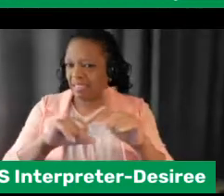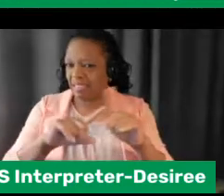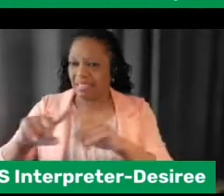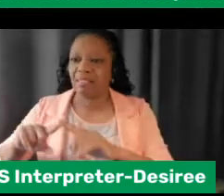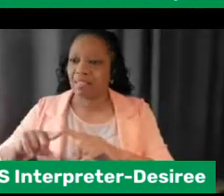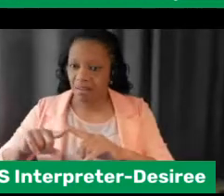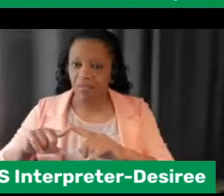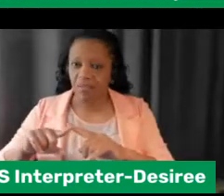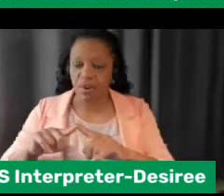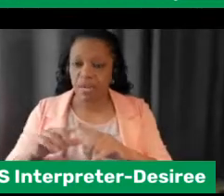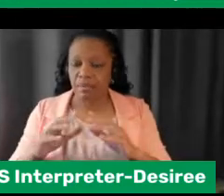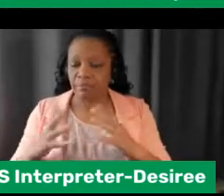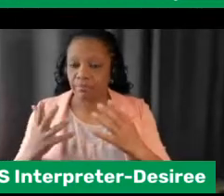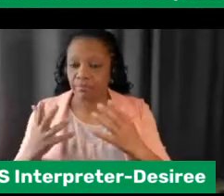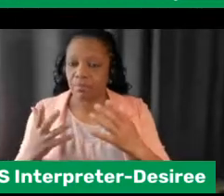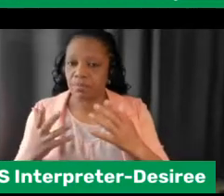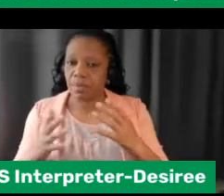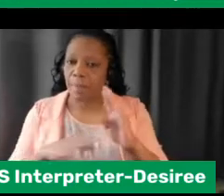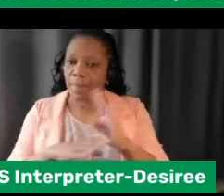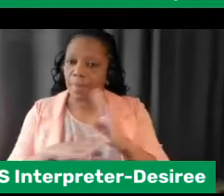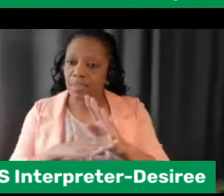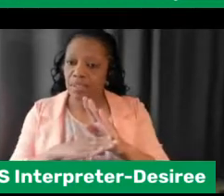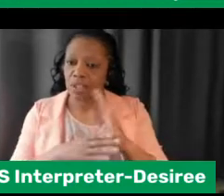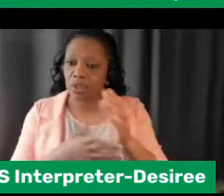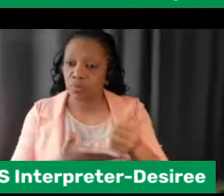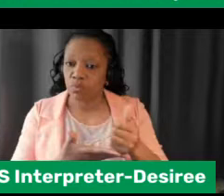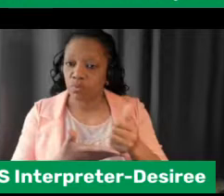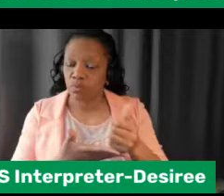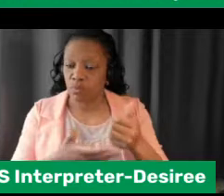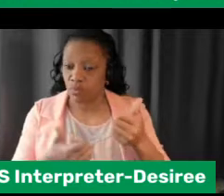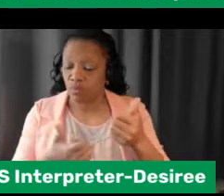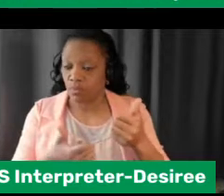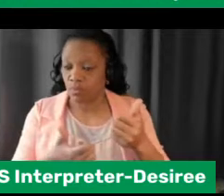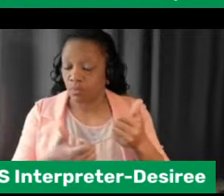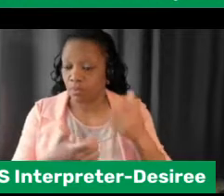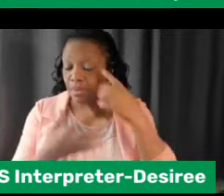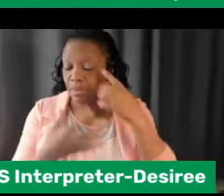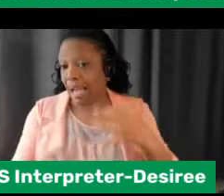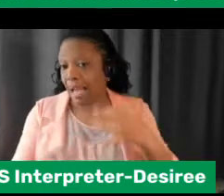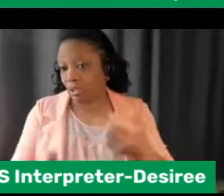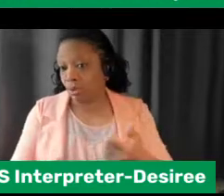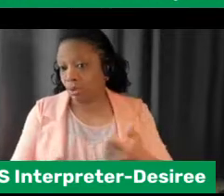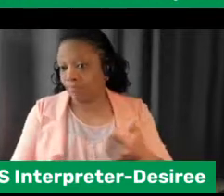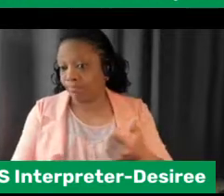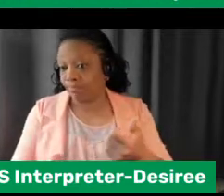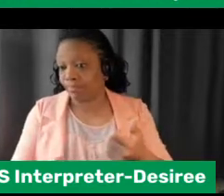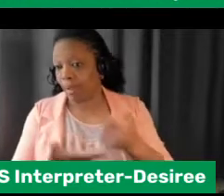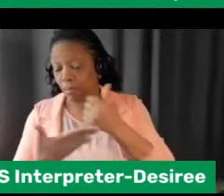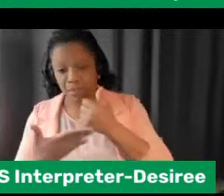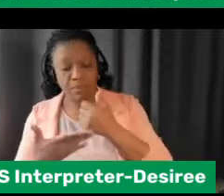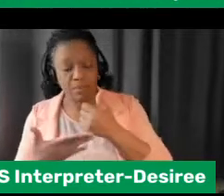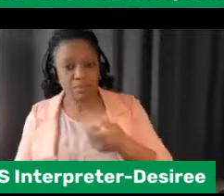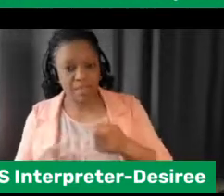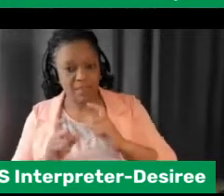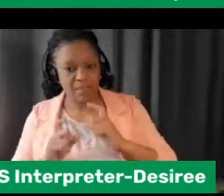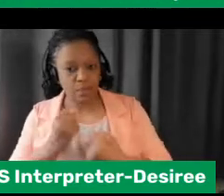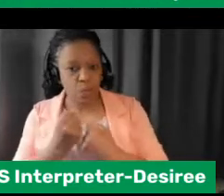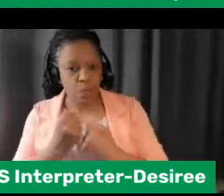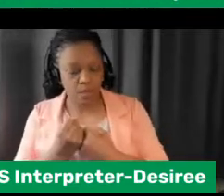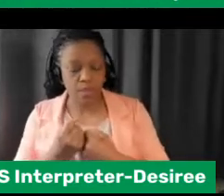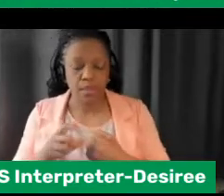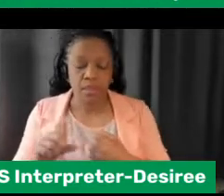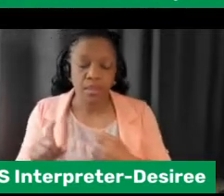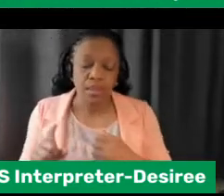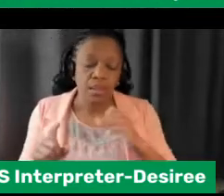in lifting up our model while meeting food needs in our communities that were related to the pandemic. So